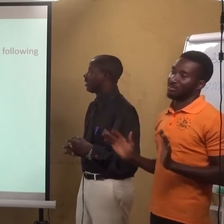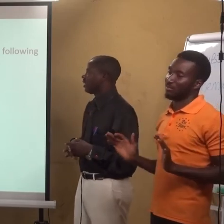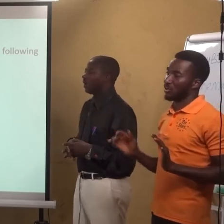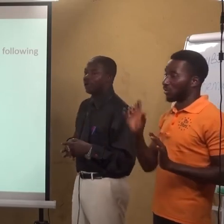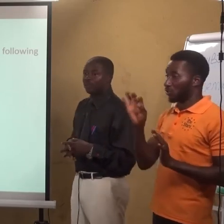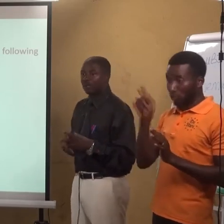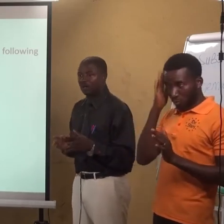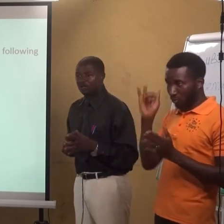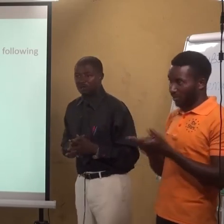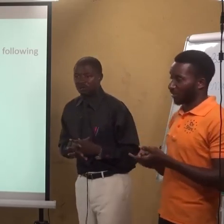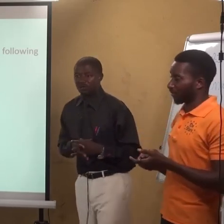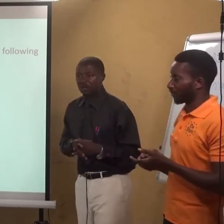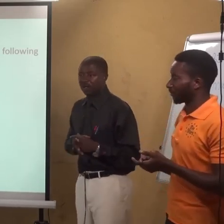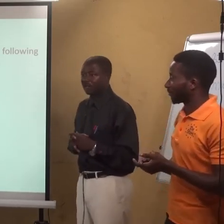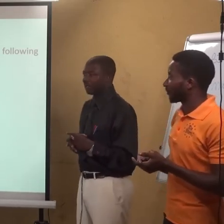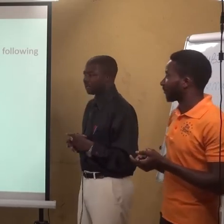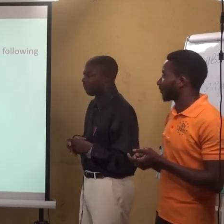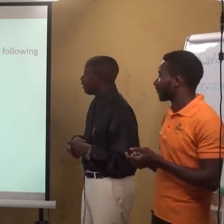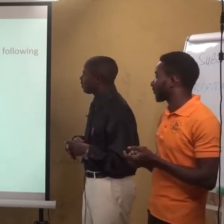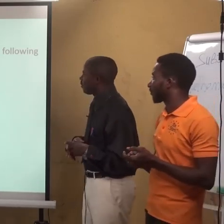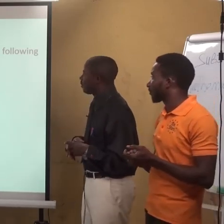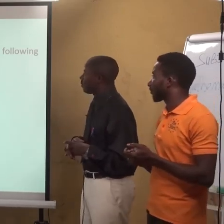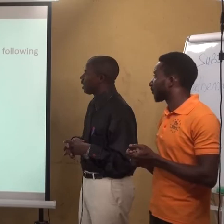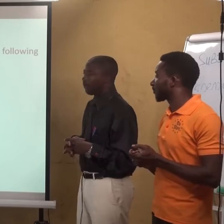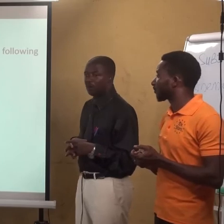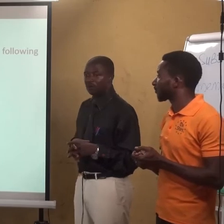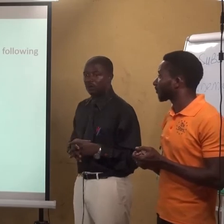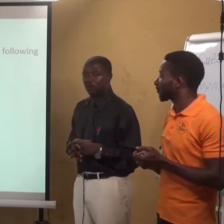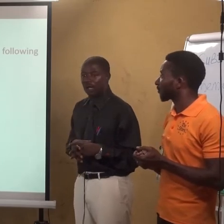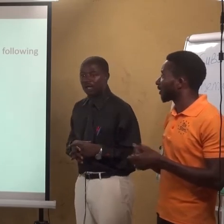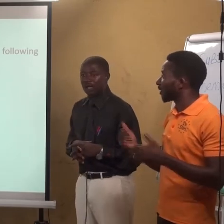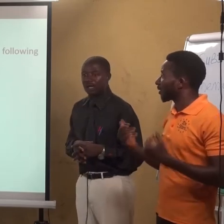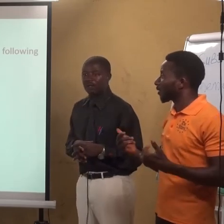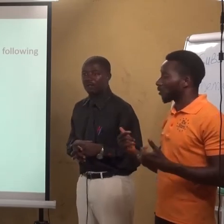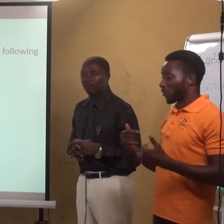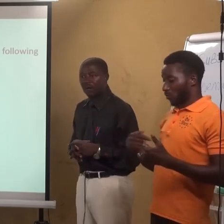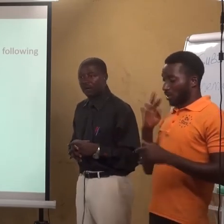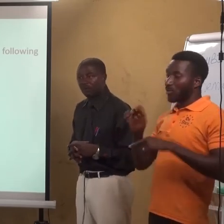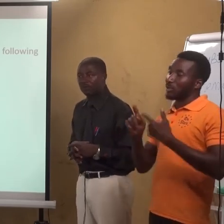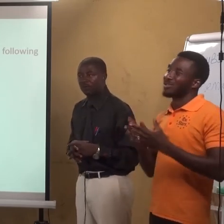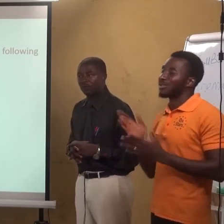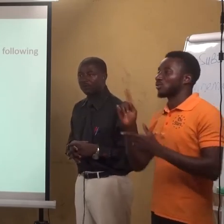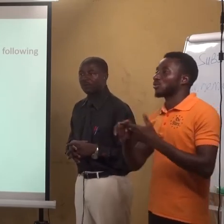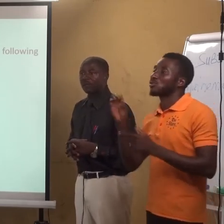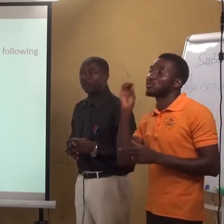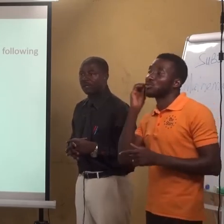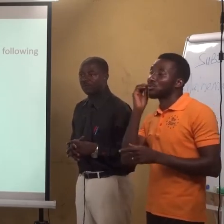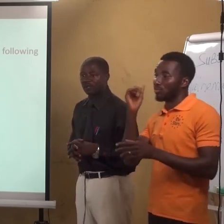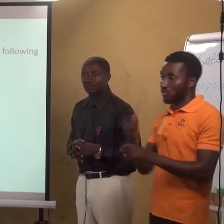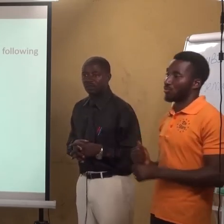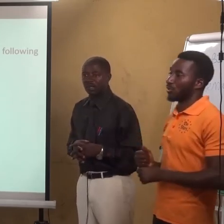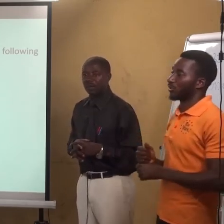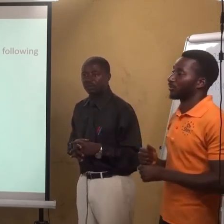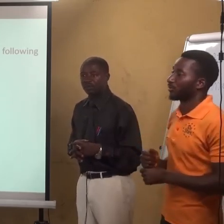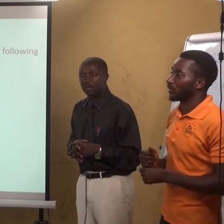instance. Because of time factor, we will now pause for a while, and then before I move, my